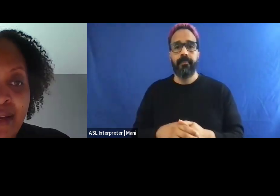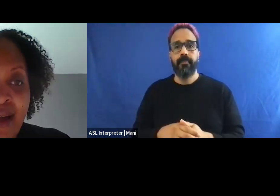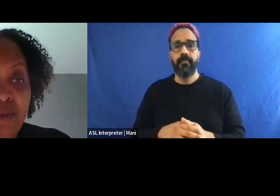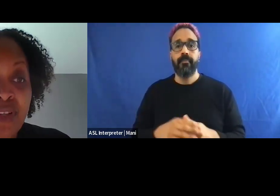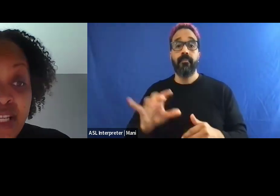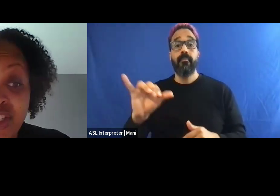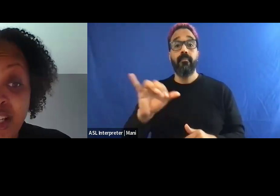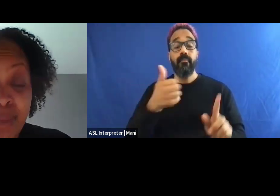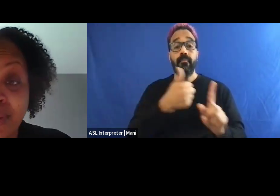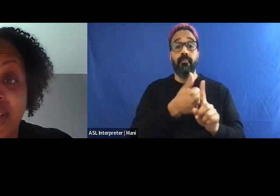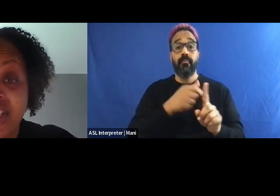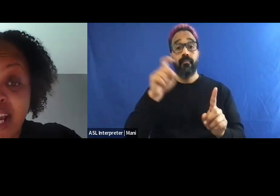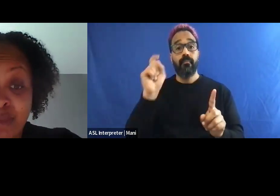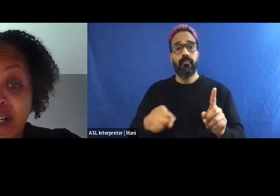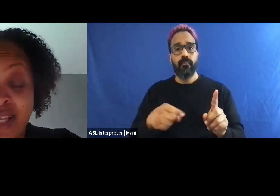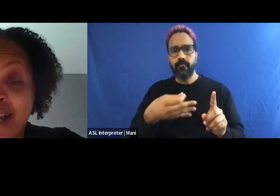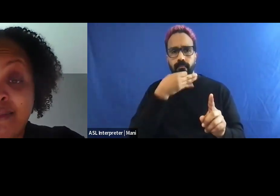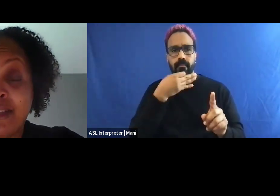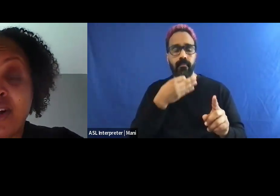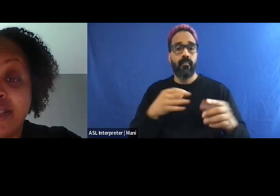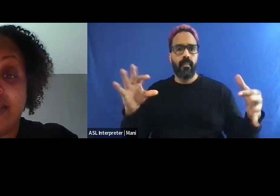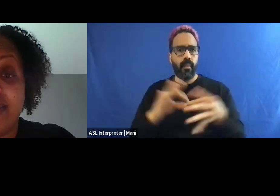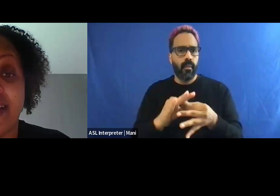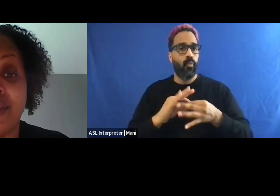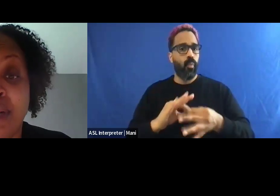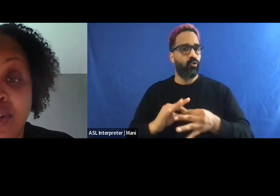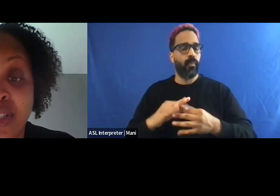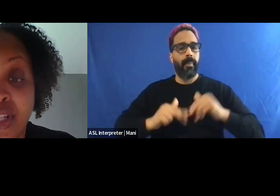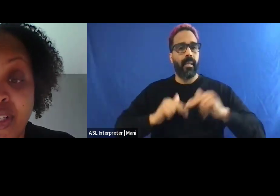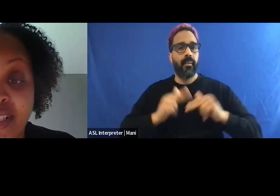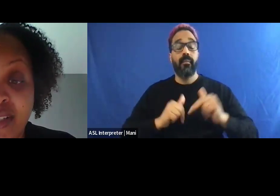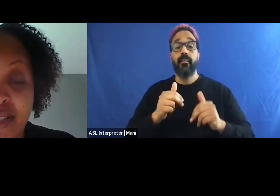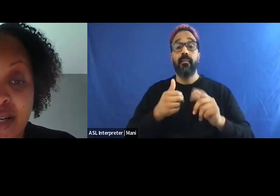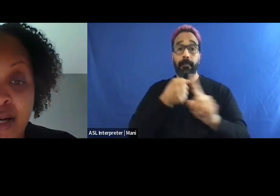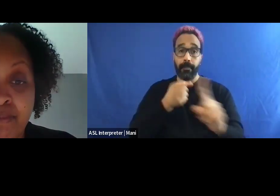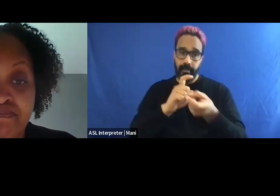And being a relationship builder and a change maker. Like I talked to that a little bit earlier.